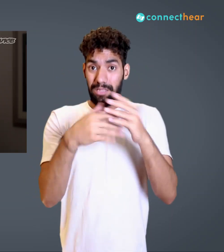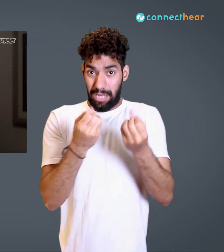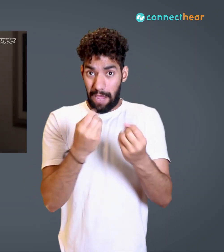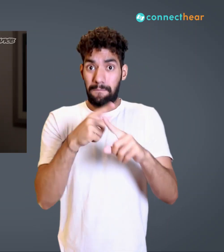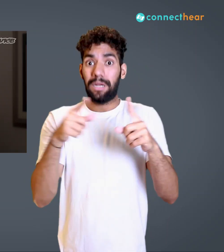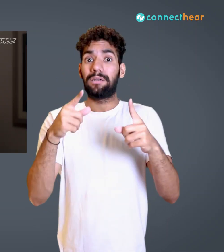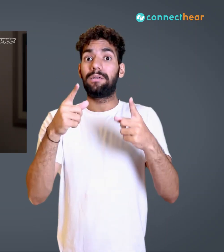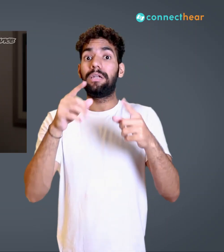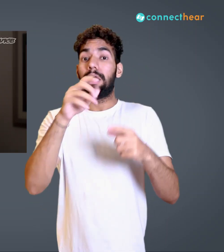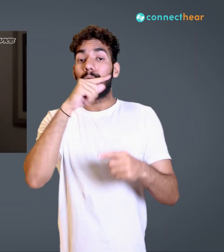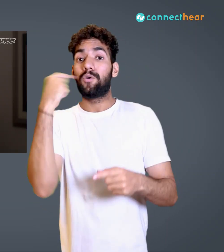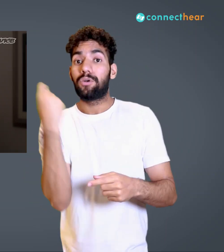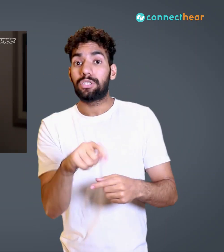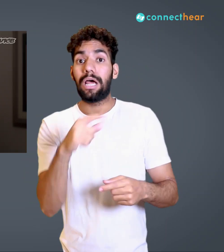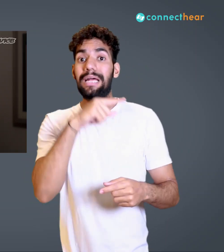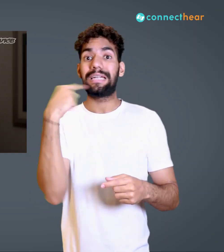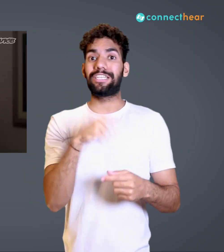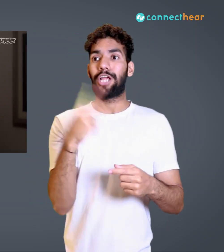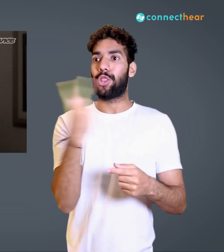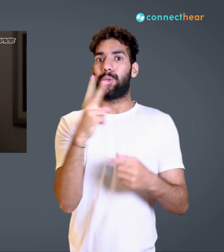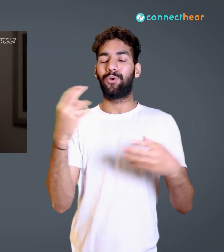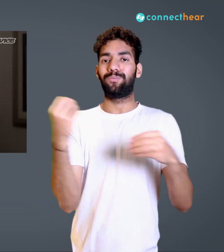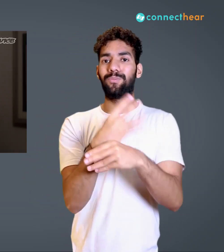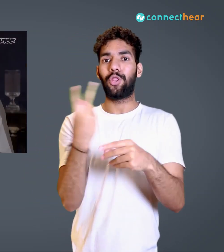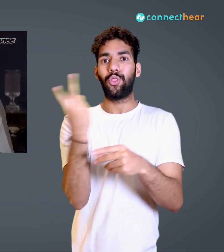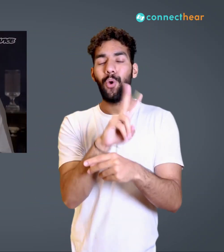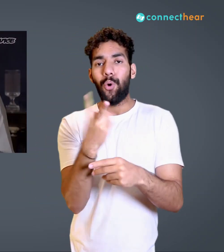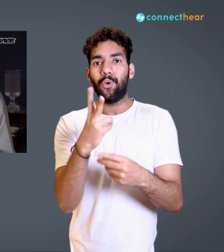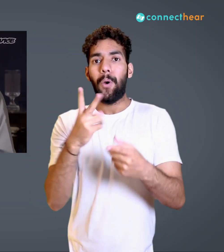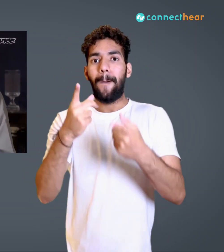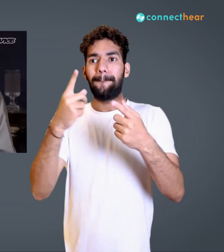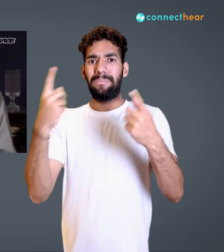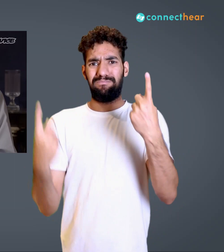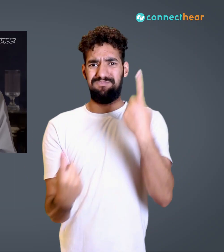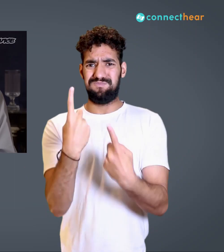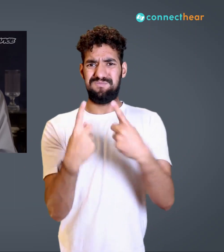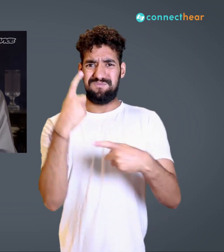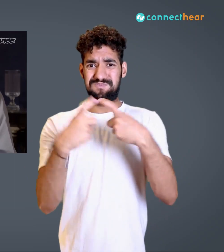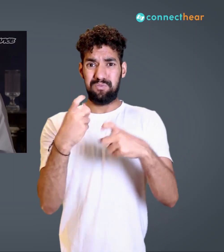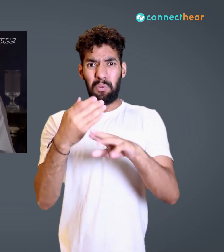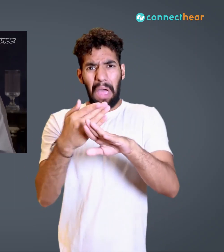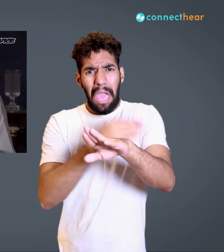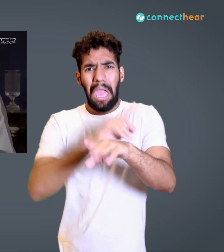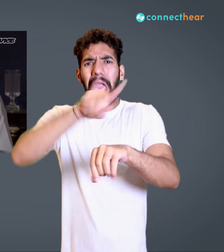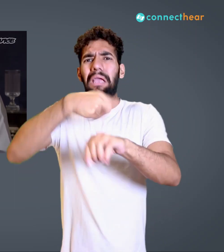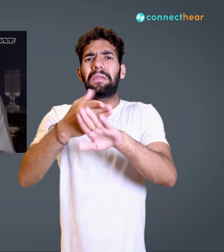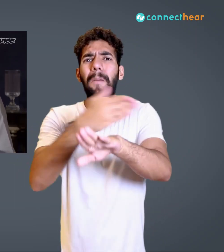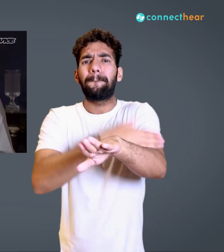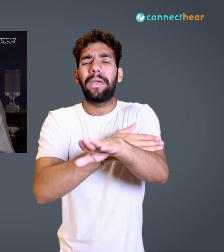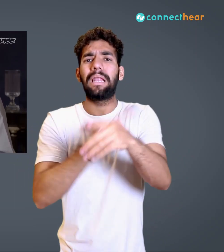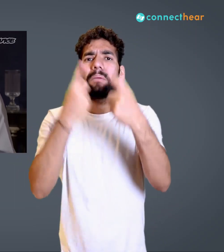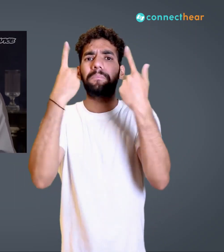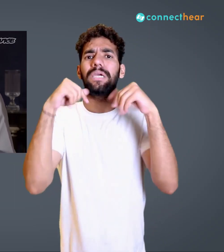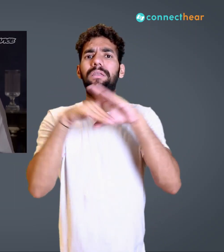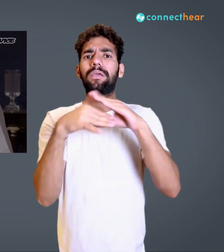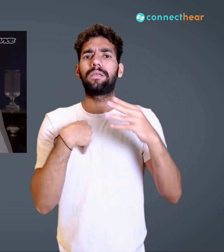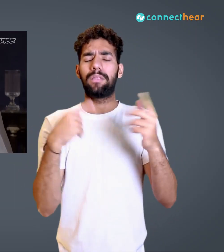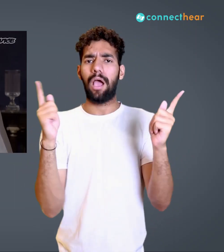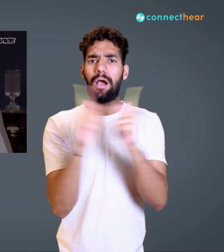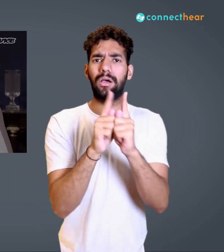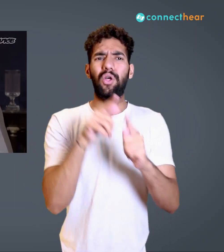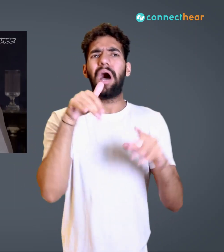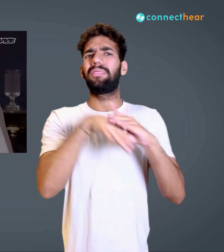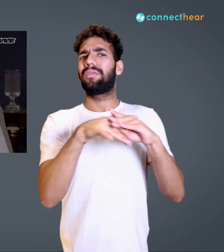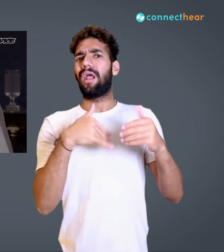seat to war breaking out and him literally launching war that day. The morning, just before, an hour before my meeting, we found that they